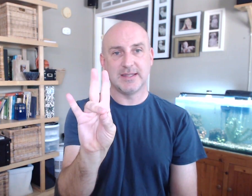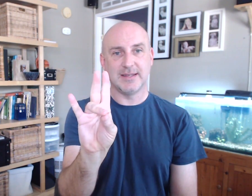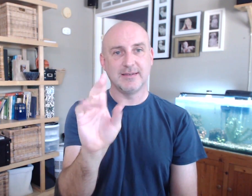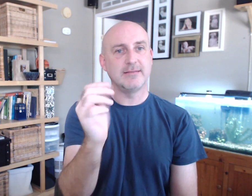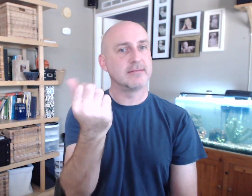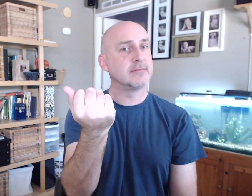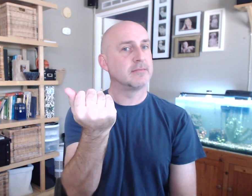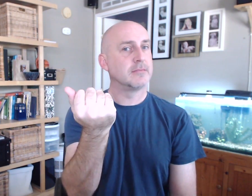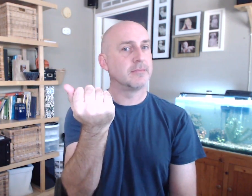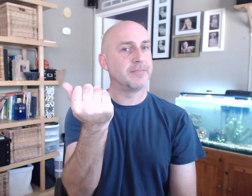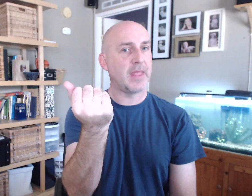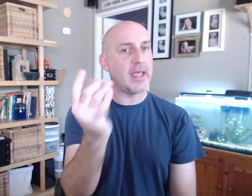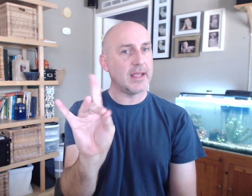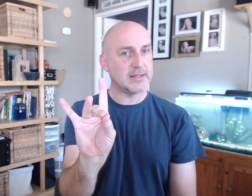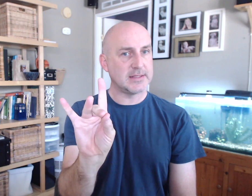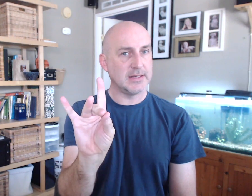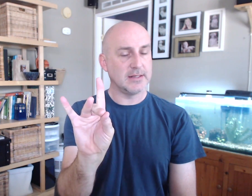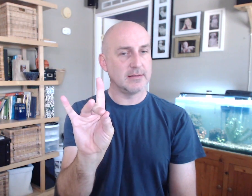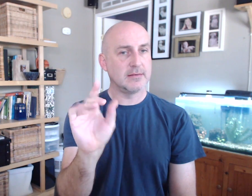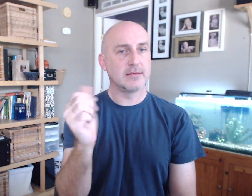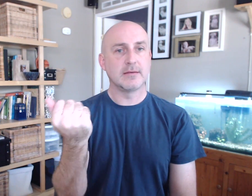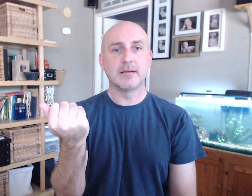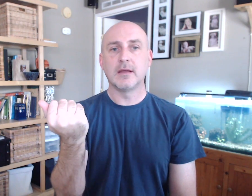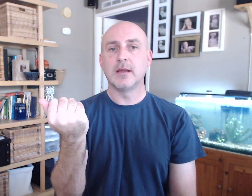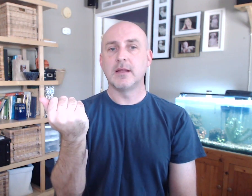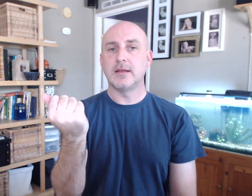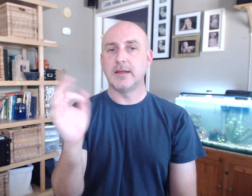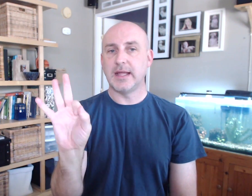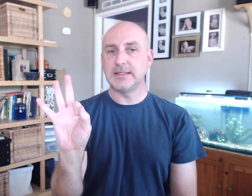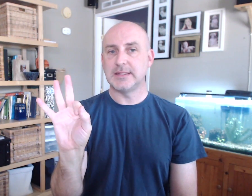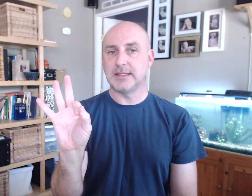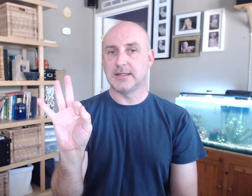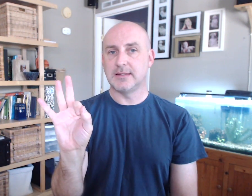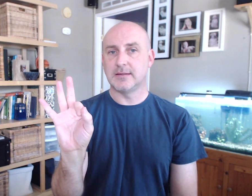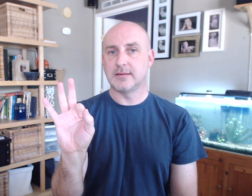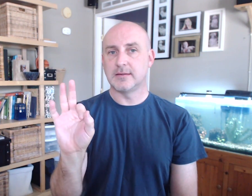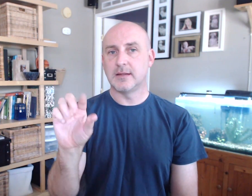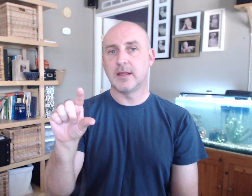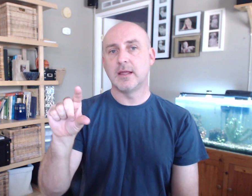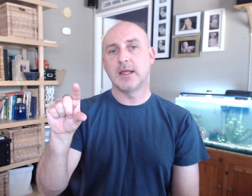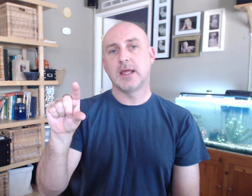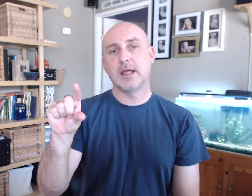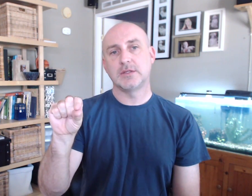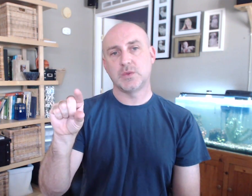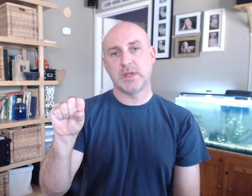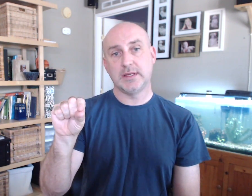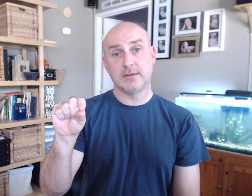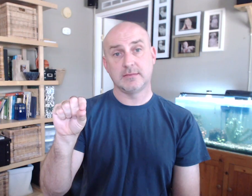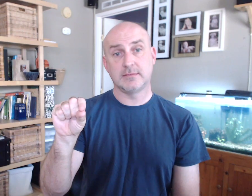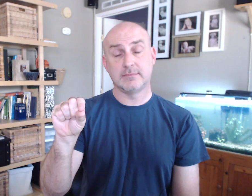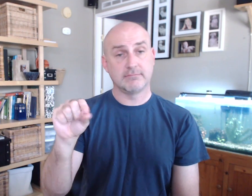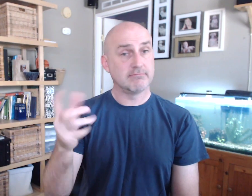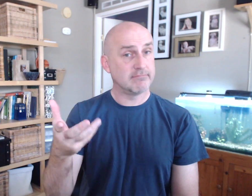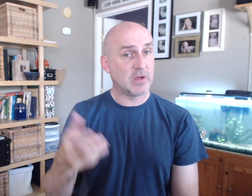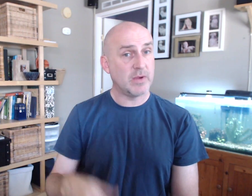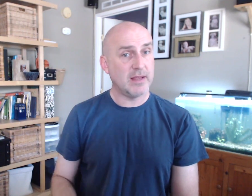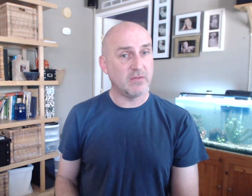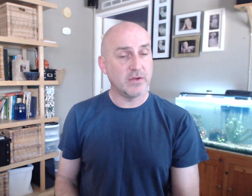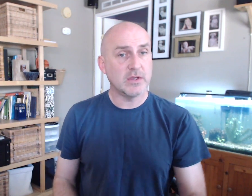17, 18, 19, and 20. All right, very good.